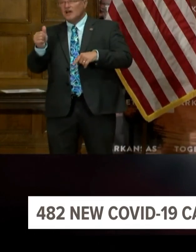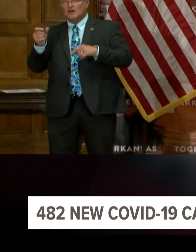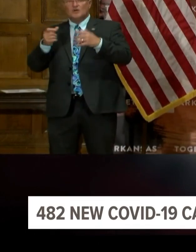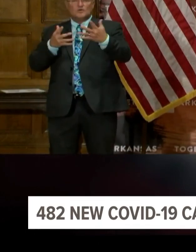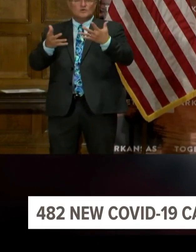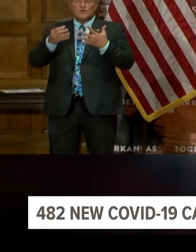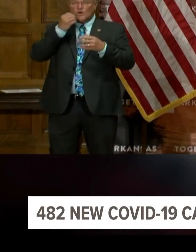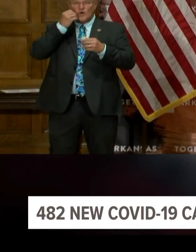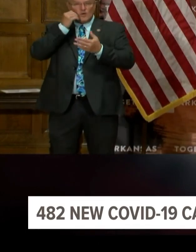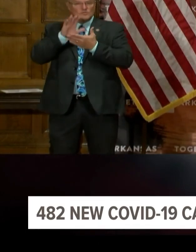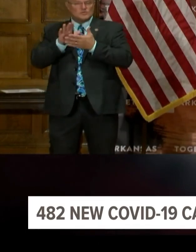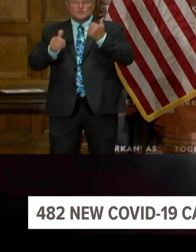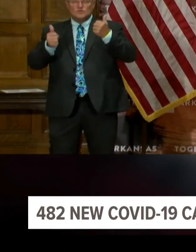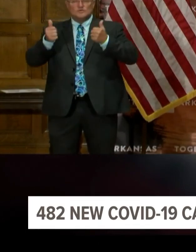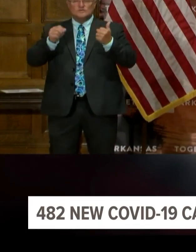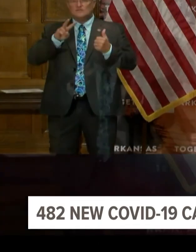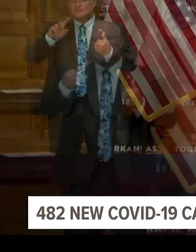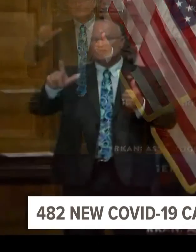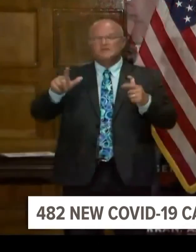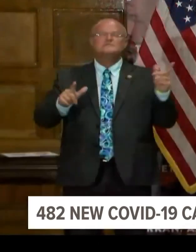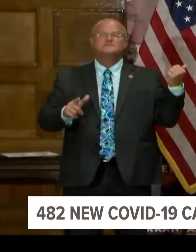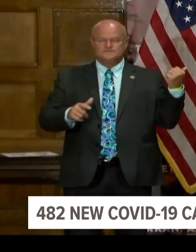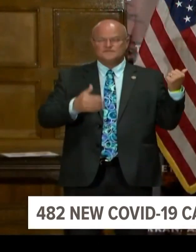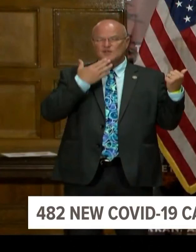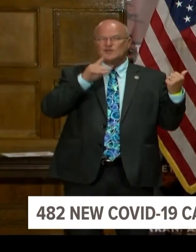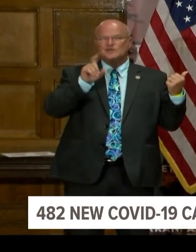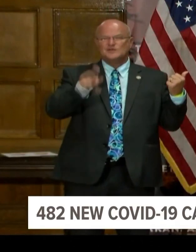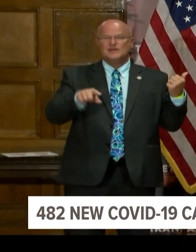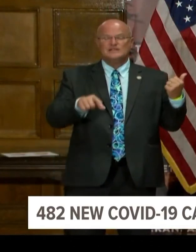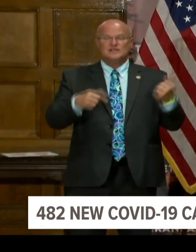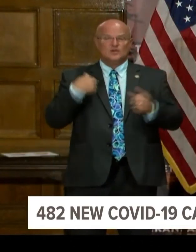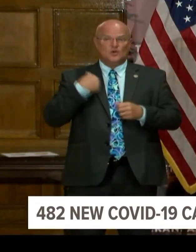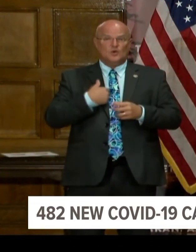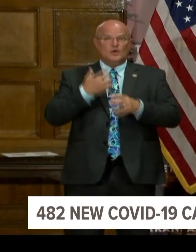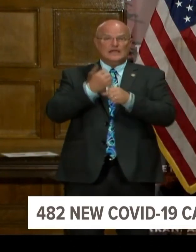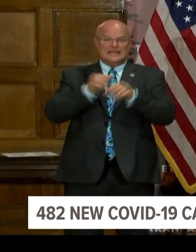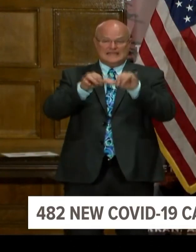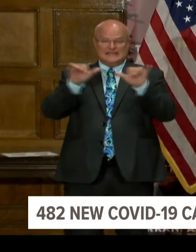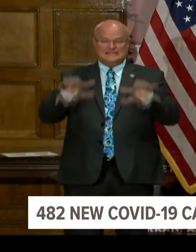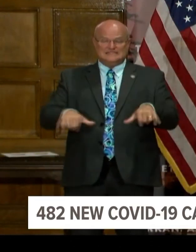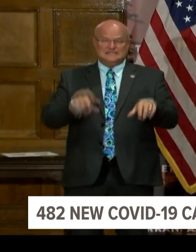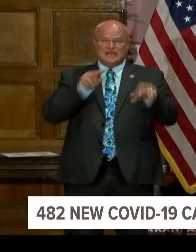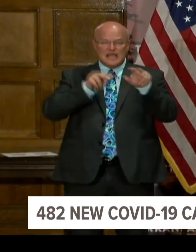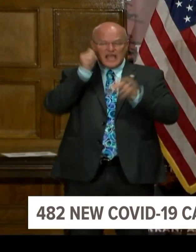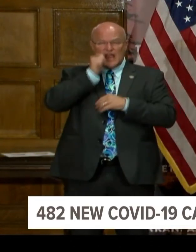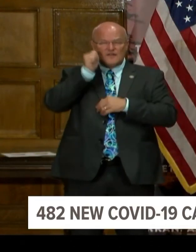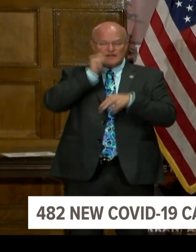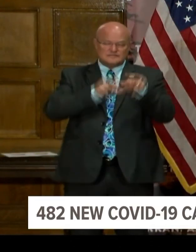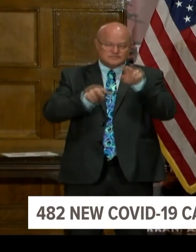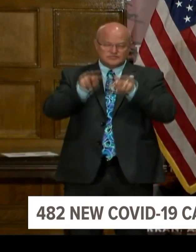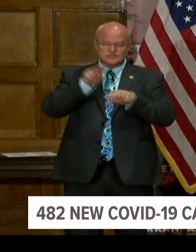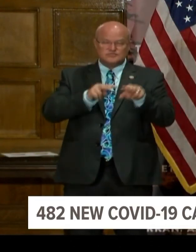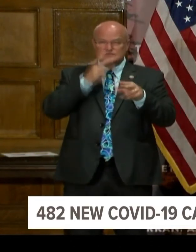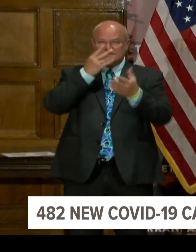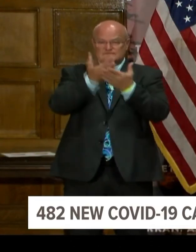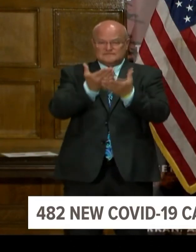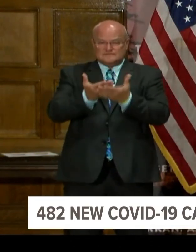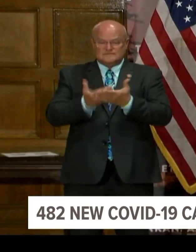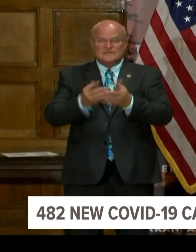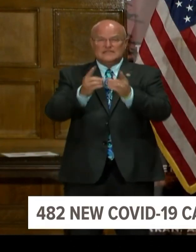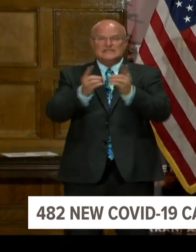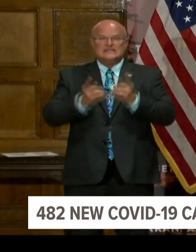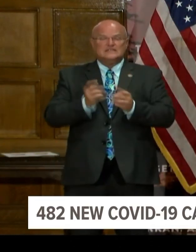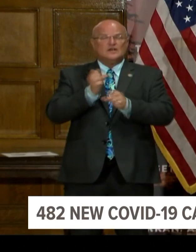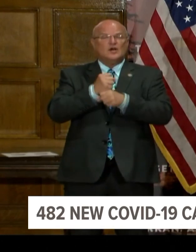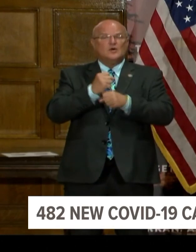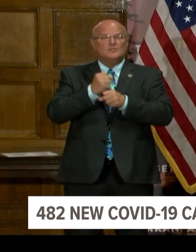full homeschool option now? No, that's a great question. So, we get into the system and we look every day, we see evidence that districts are